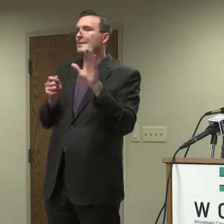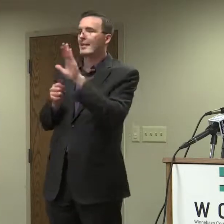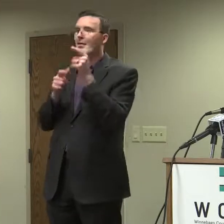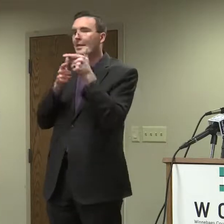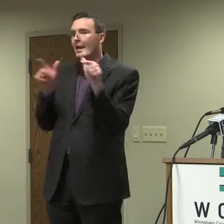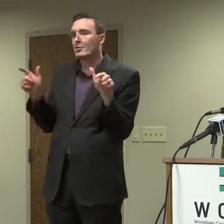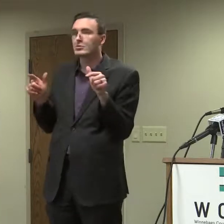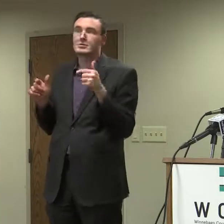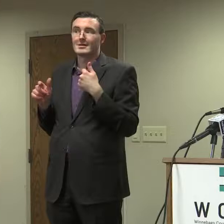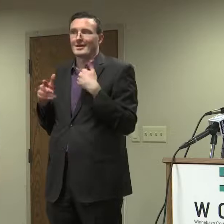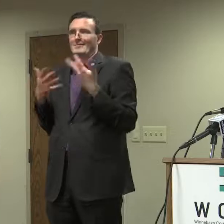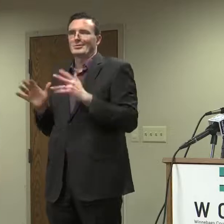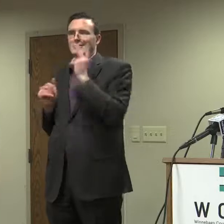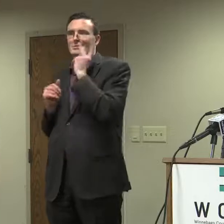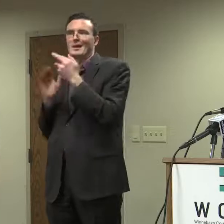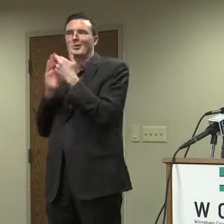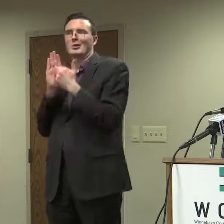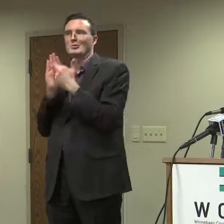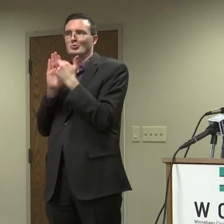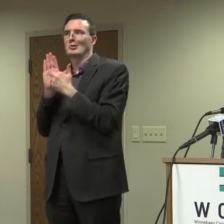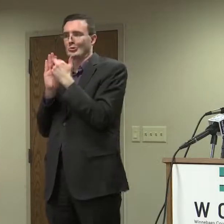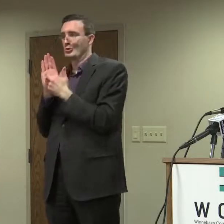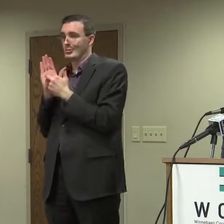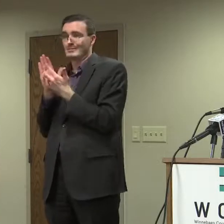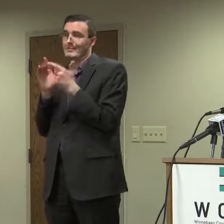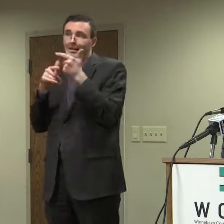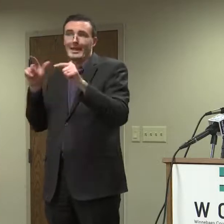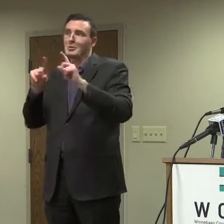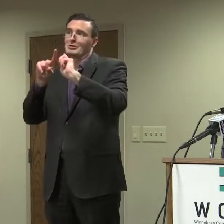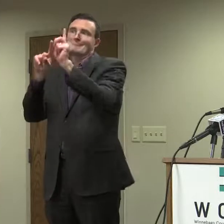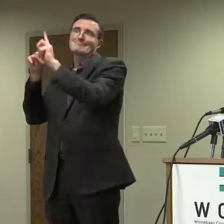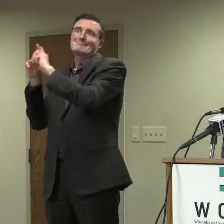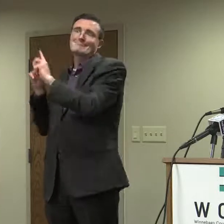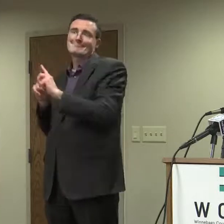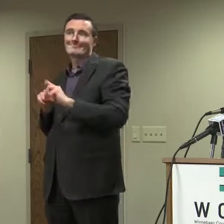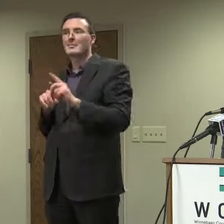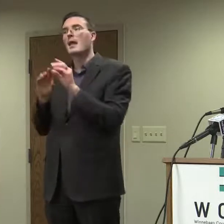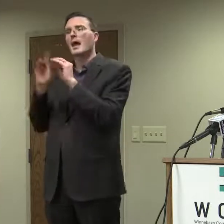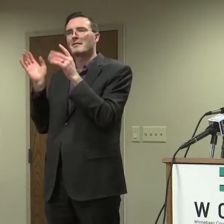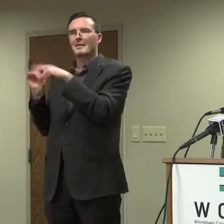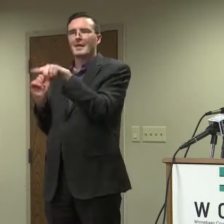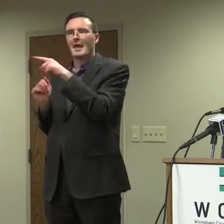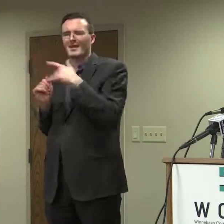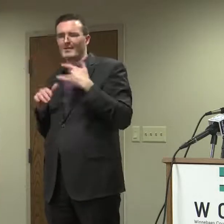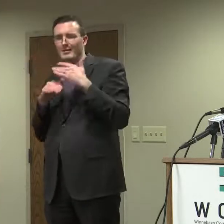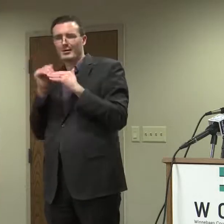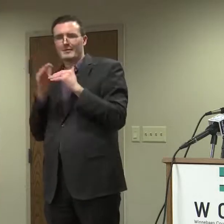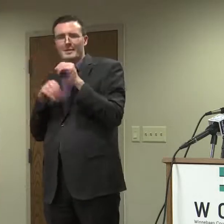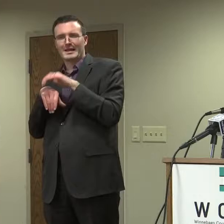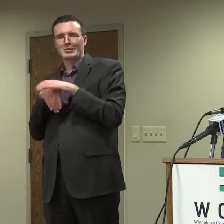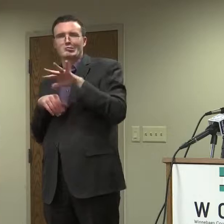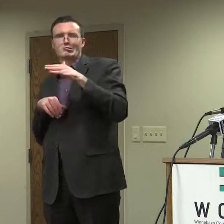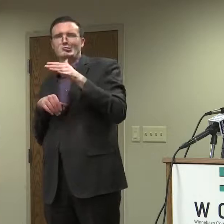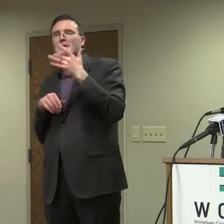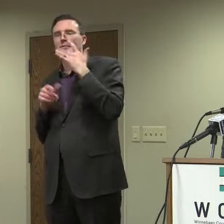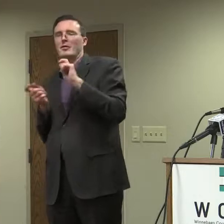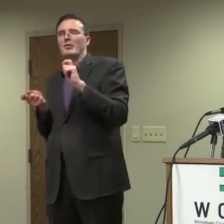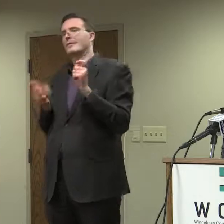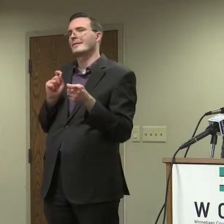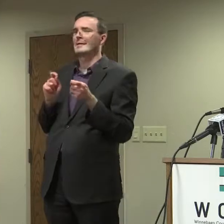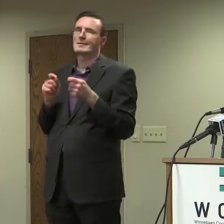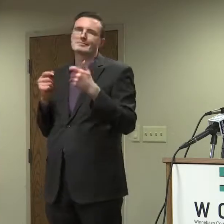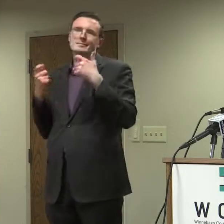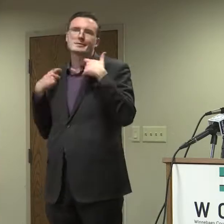people come through with their registrations in multiple languages, that they've obviously felt more comfortable using that to answer and respond to their